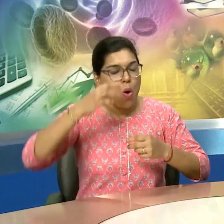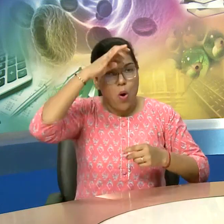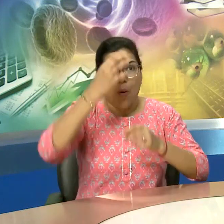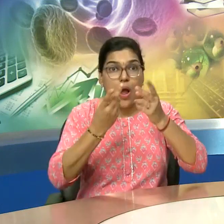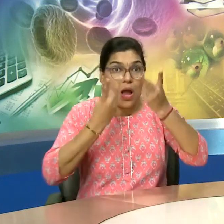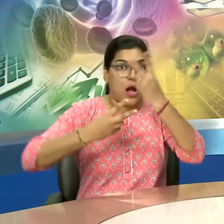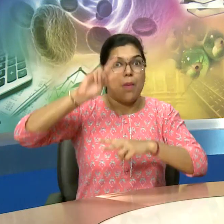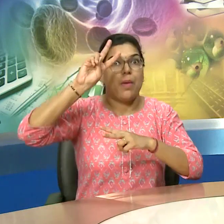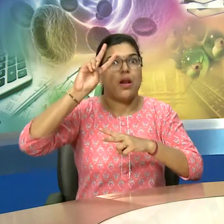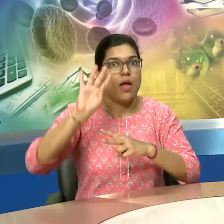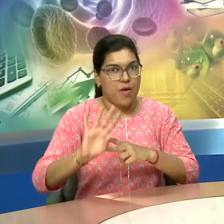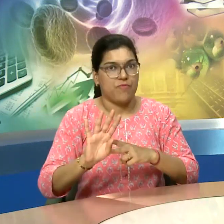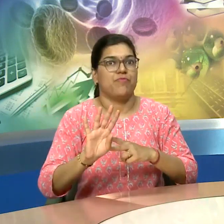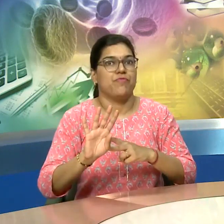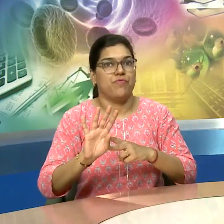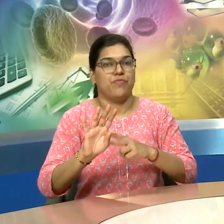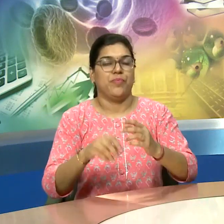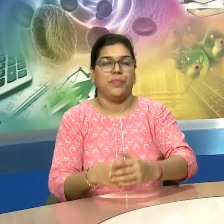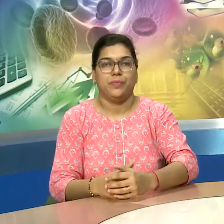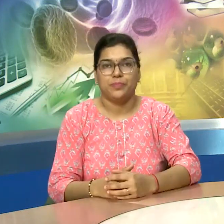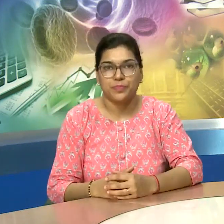oxygen, and that will lead to global warming.